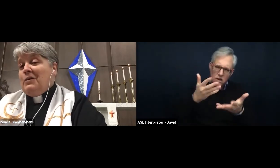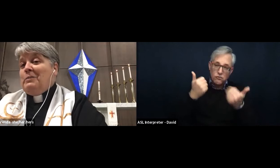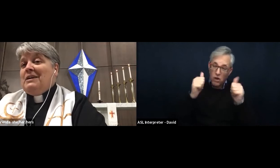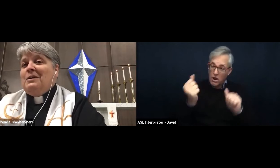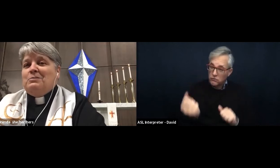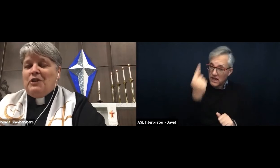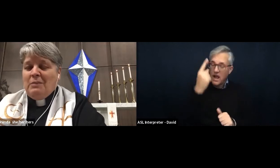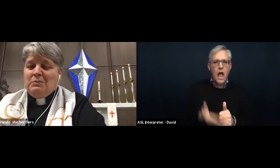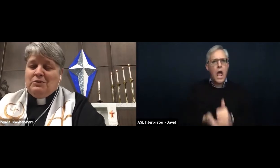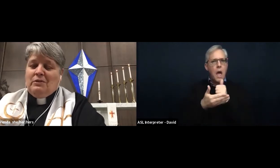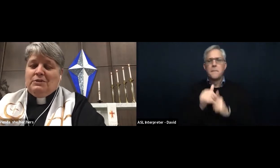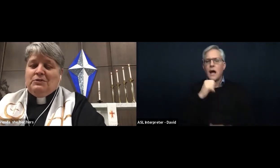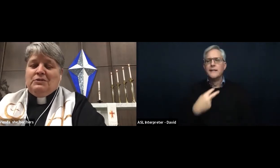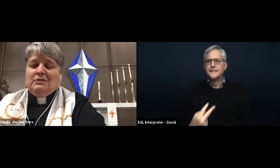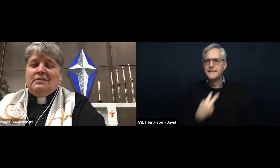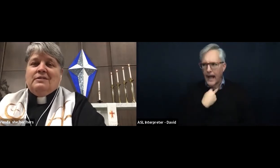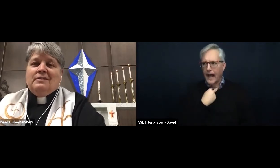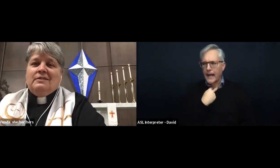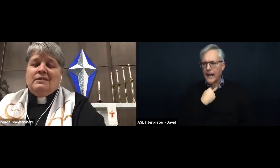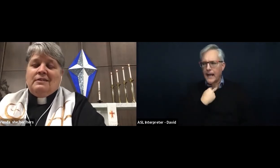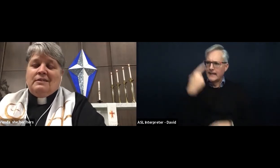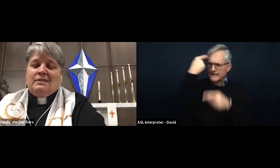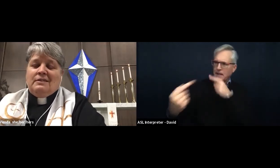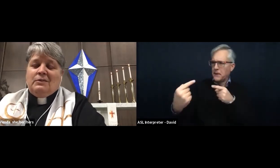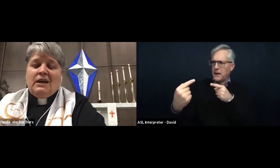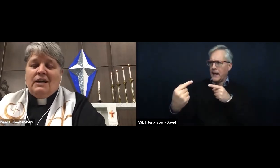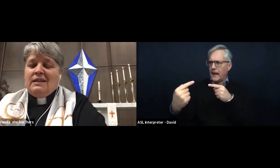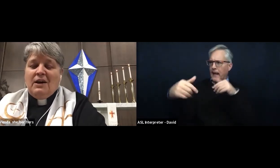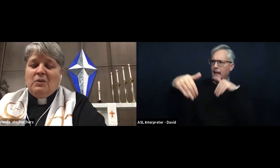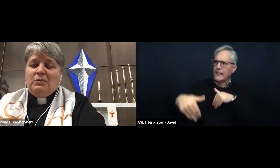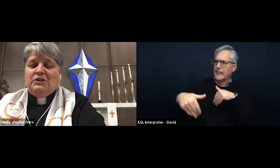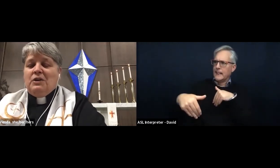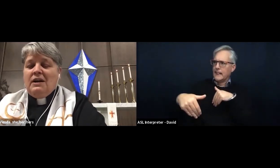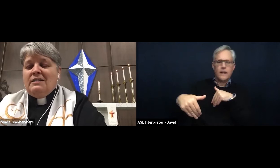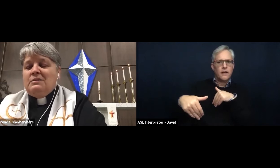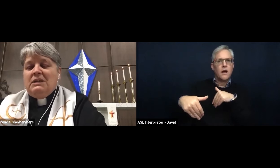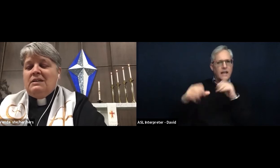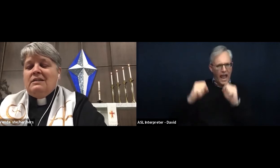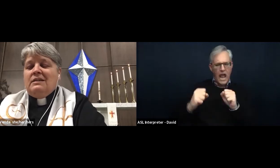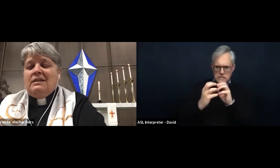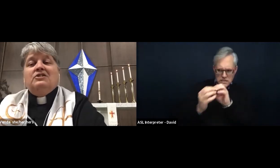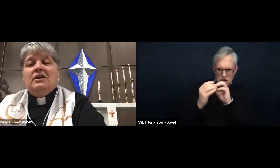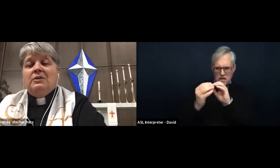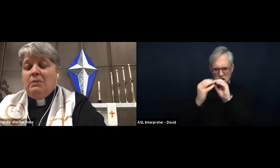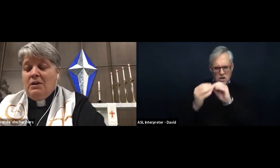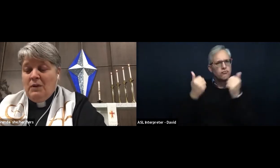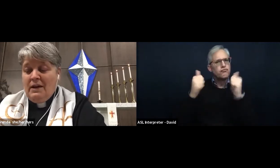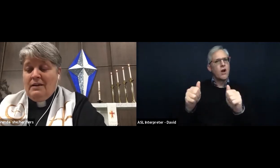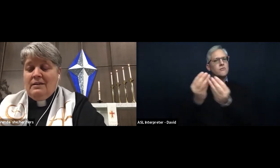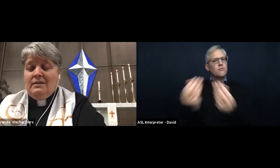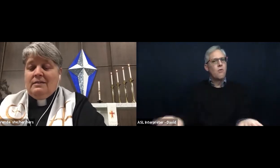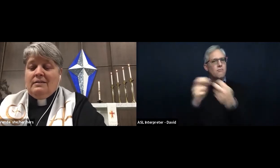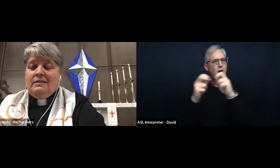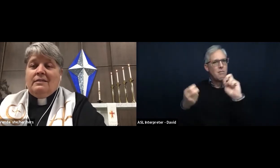Instead, we become problem solvers. With God's help, we try to meet each other